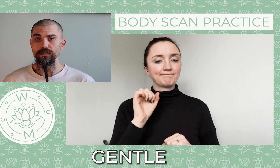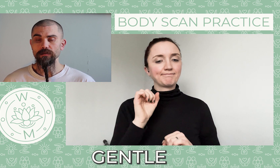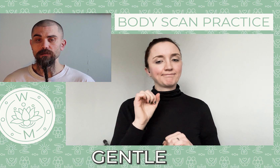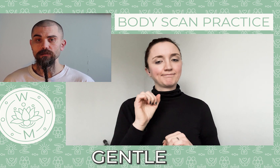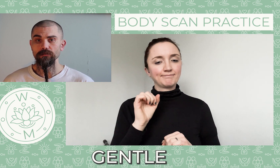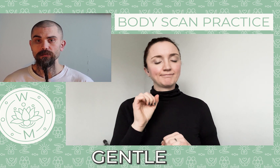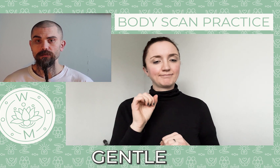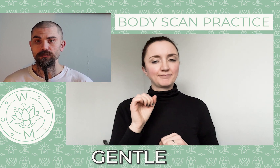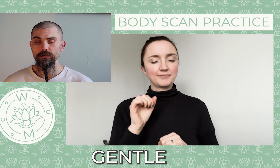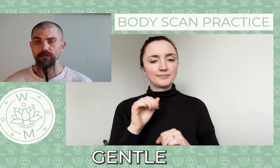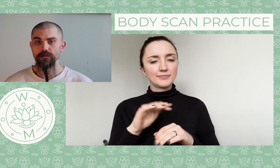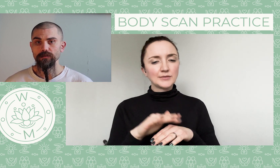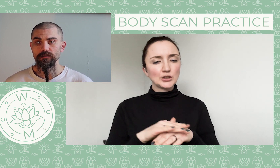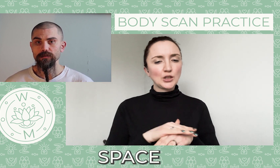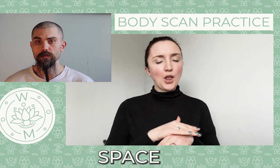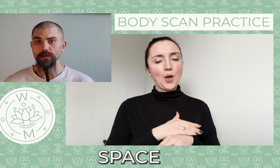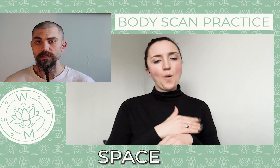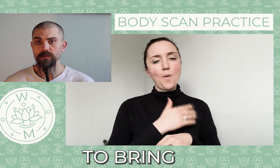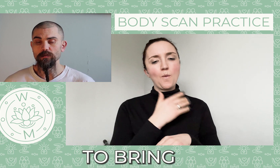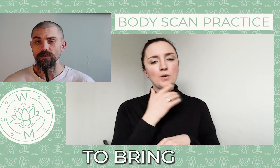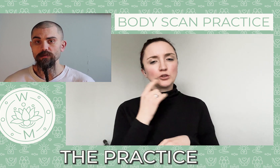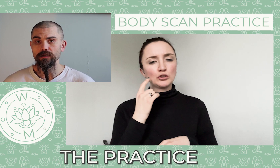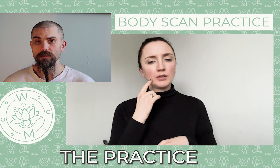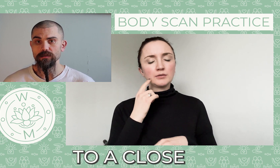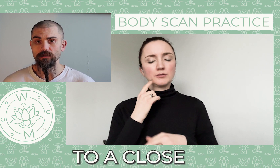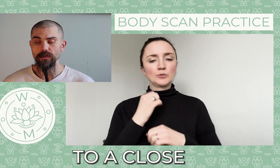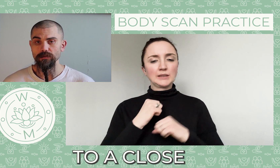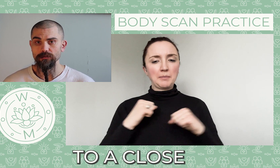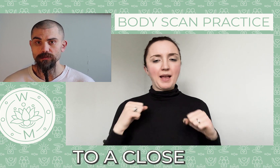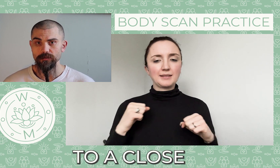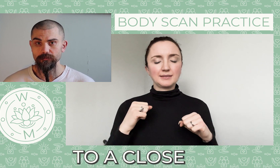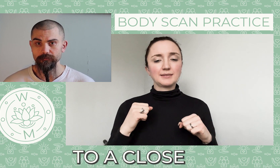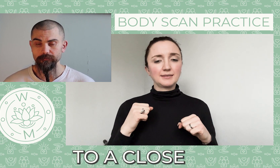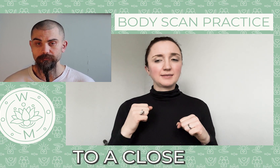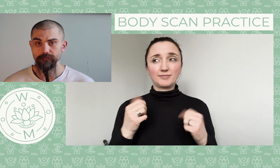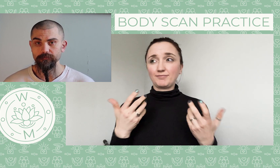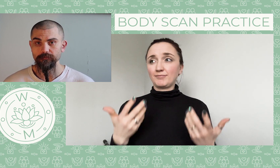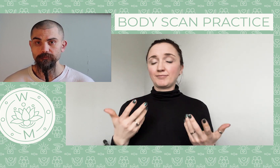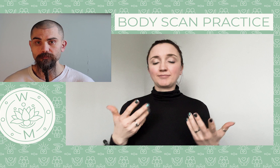gentle space to bring the practice to a close.